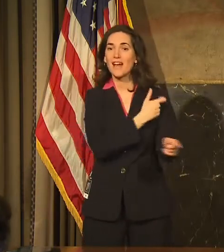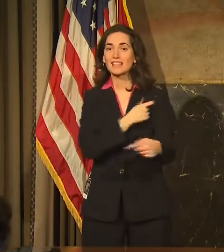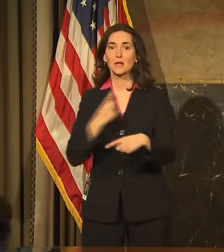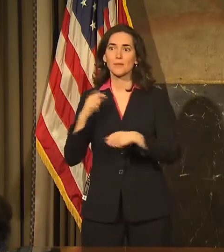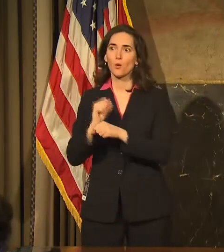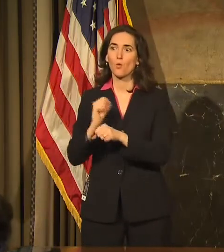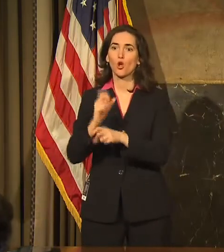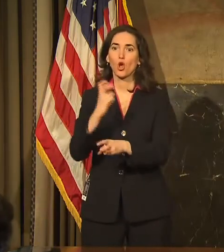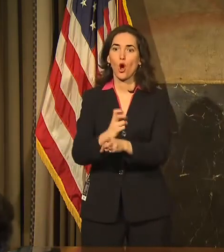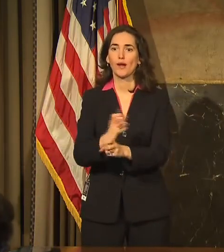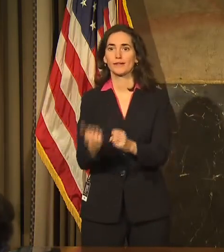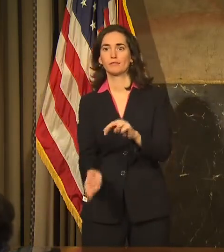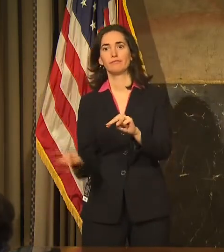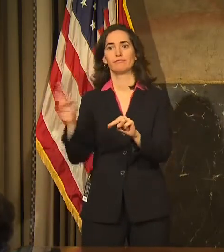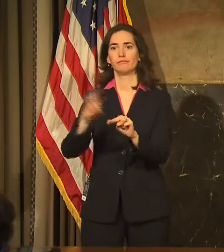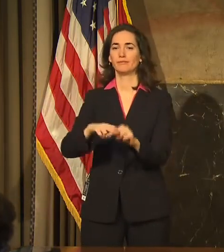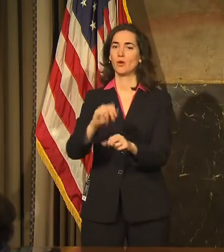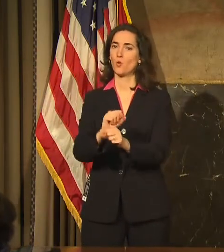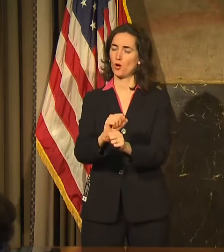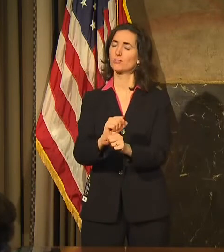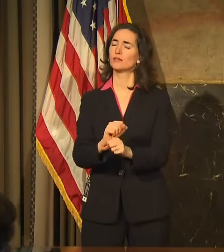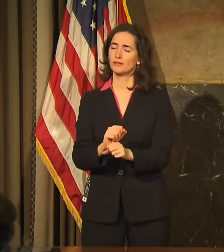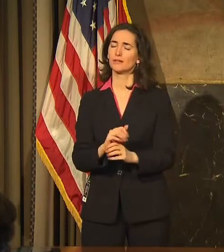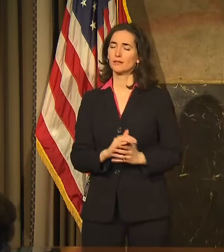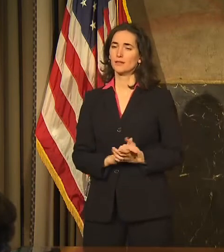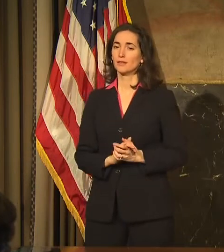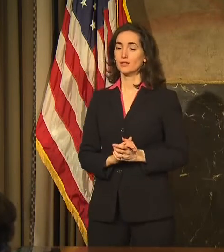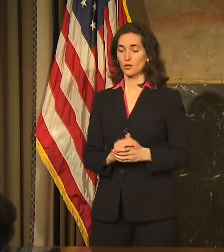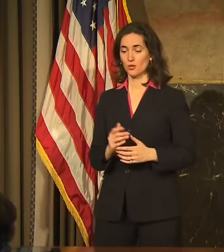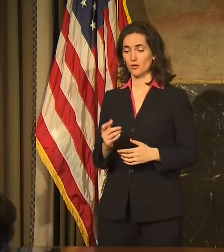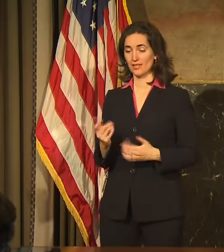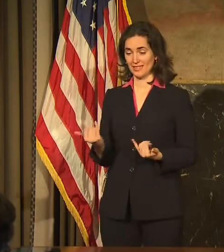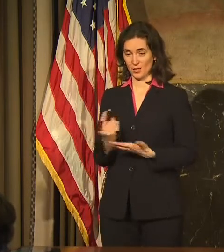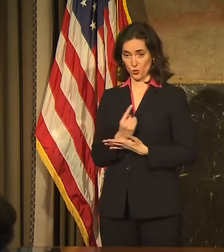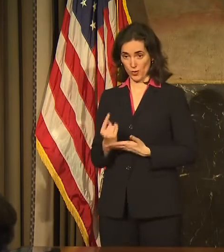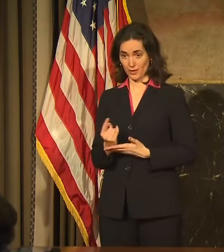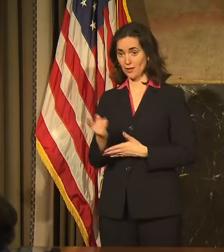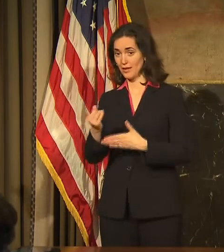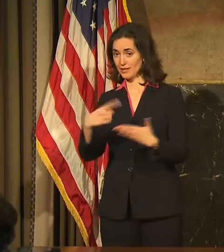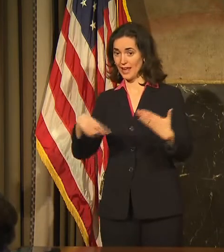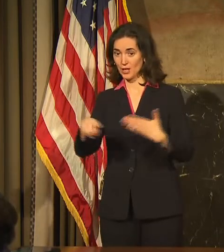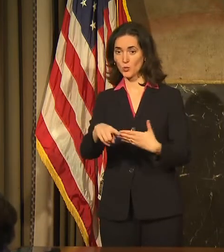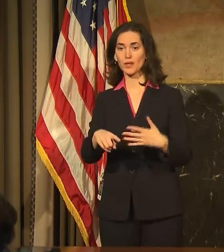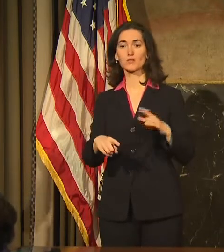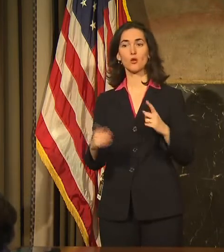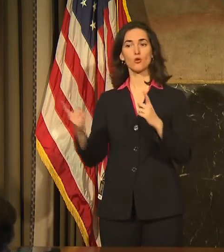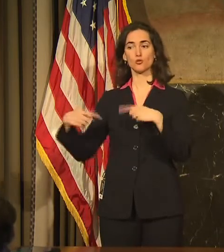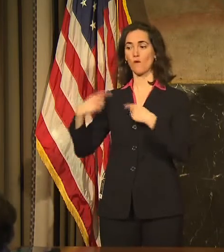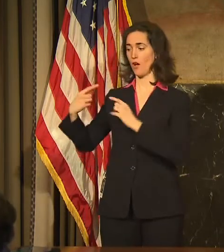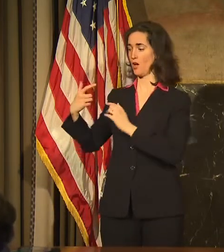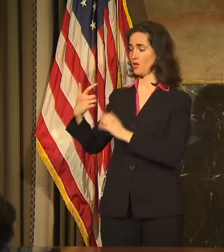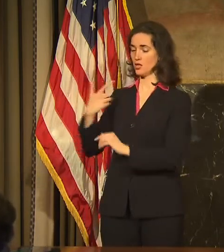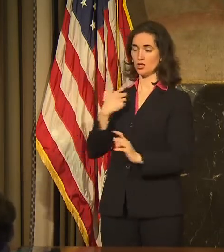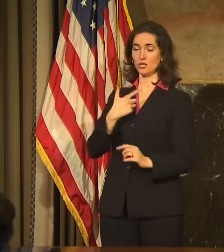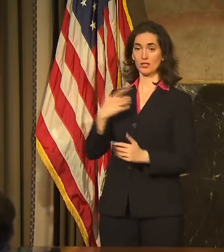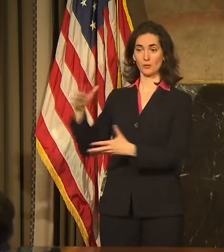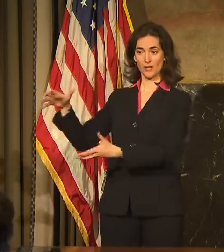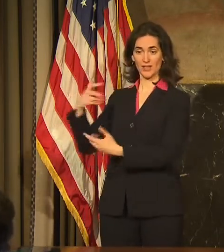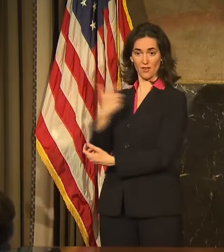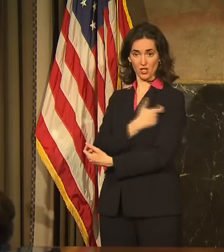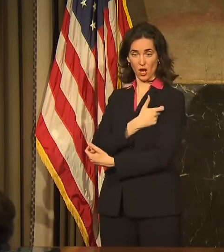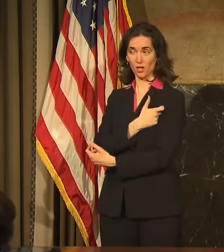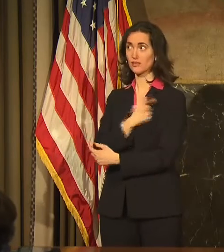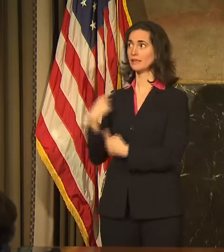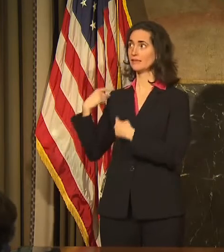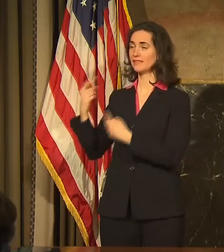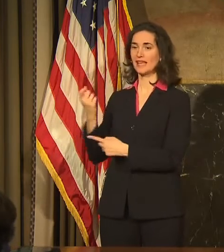say. So next week, this coming week, will be week 11 for us. Two